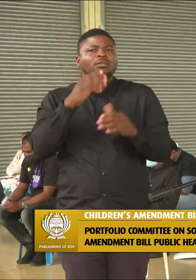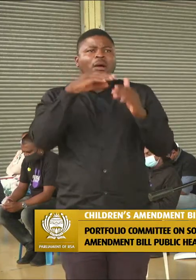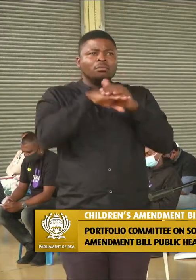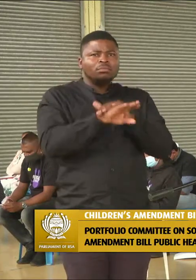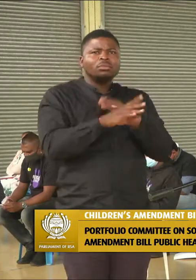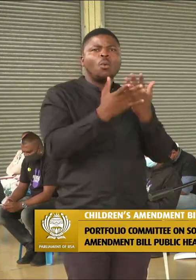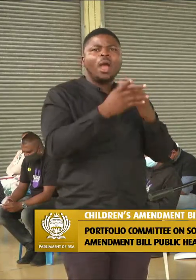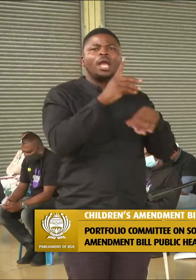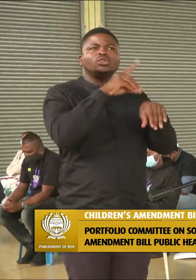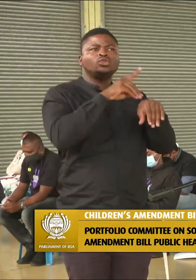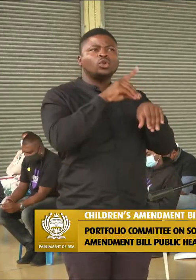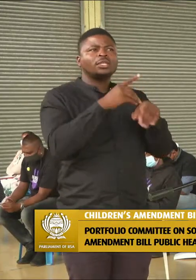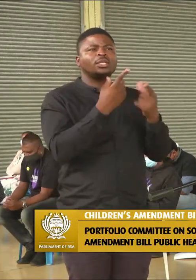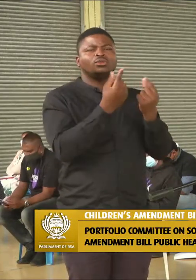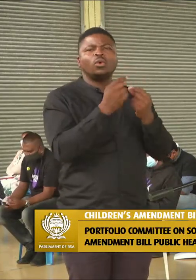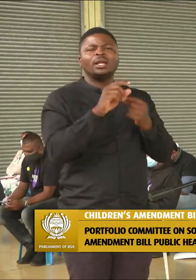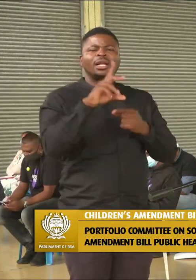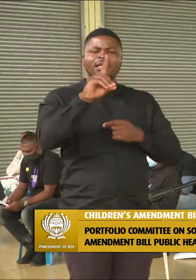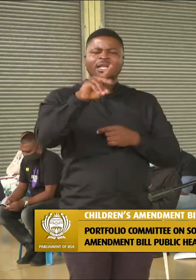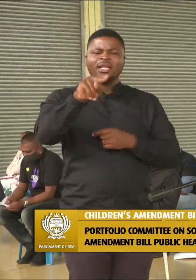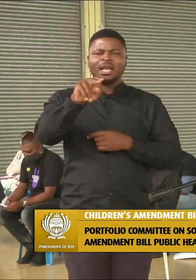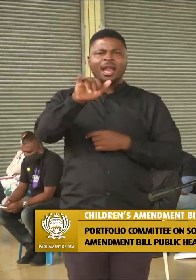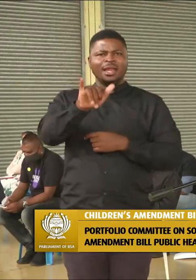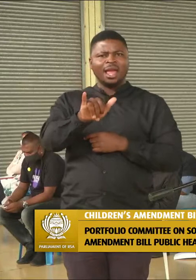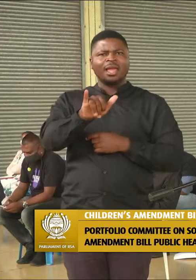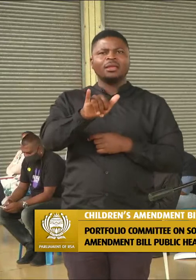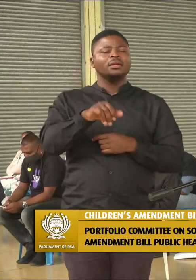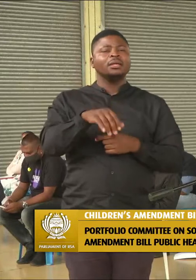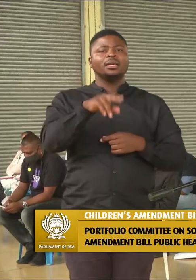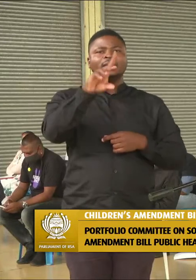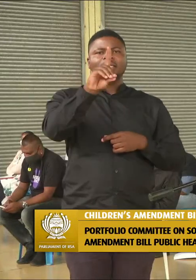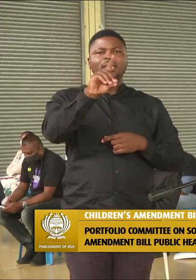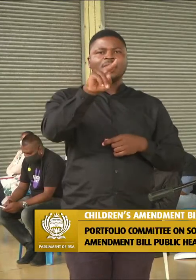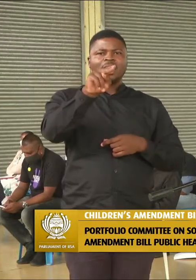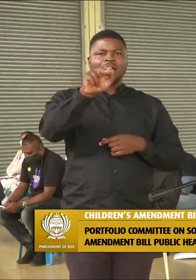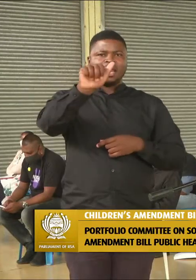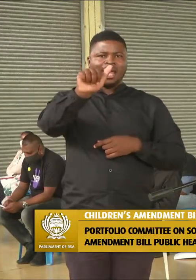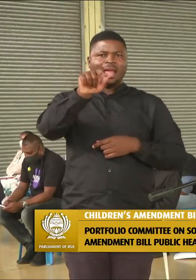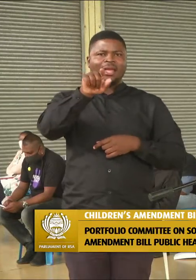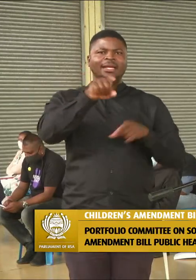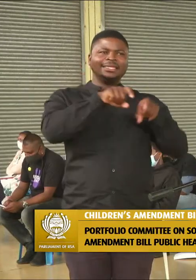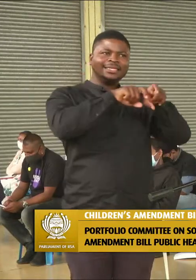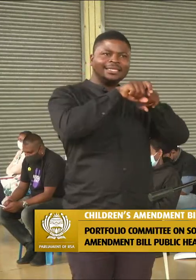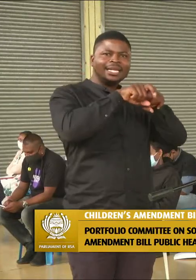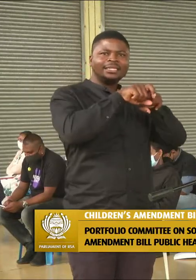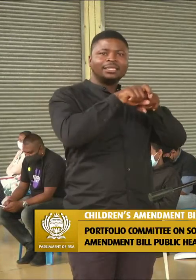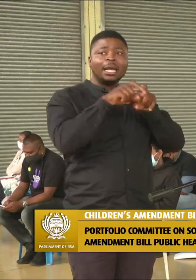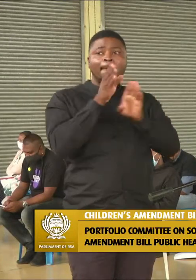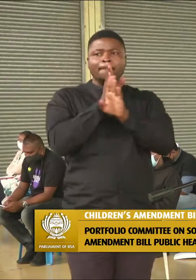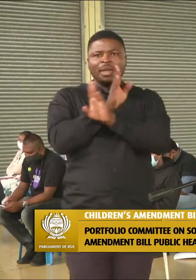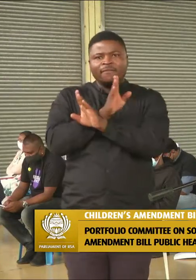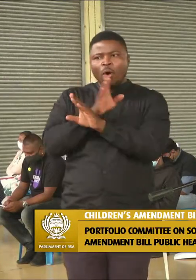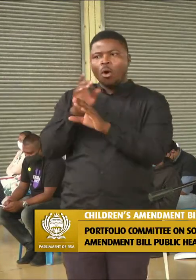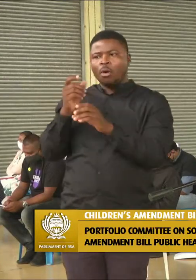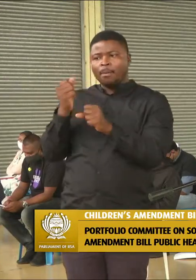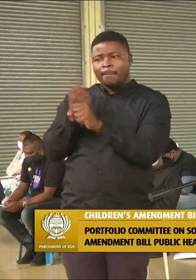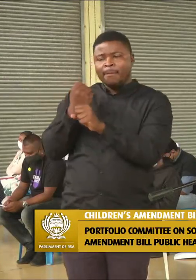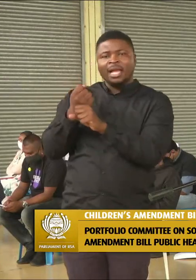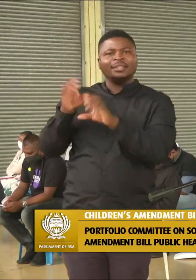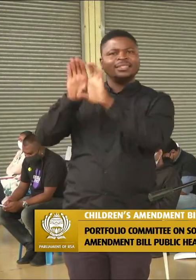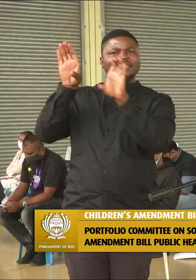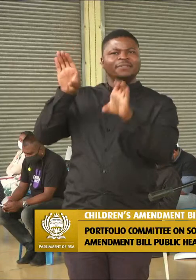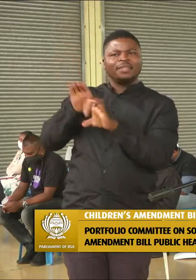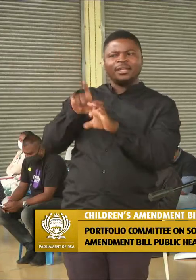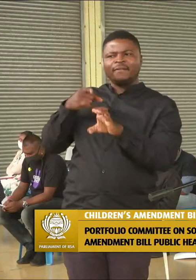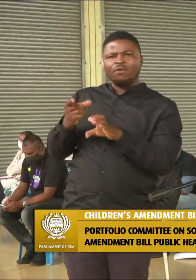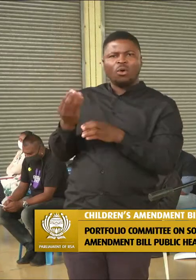abanye bayahlupheka abakwazi ukukhokha imali le ye-DNA. When that issue comes up, the father has